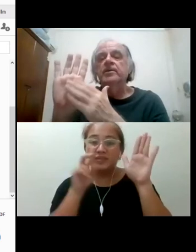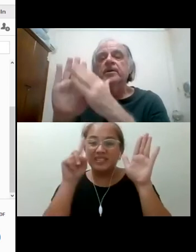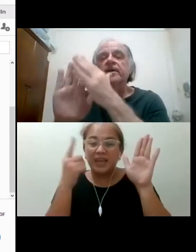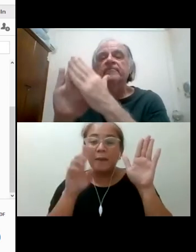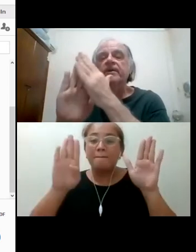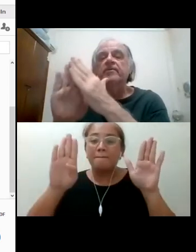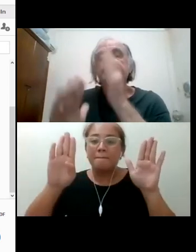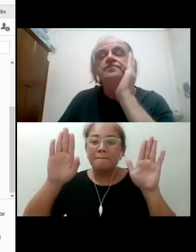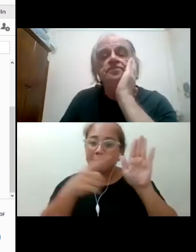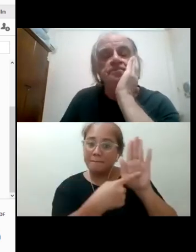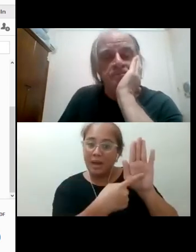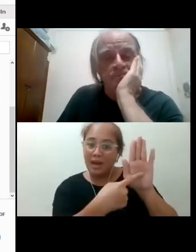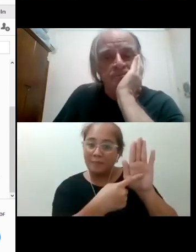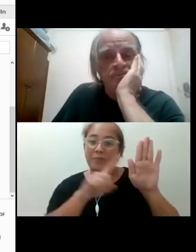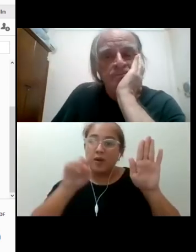then we look at finger.